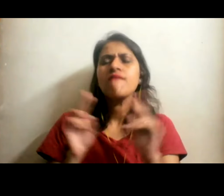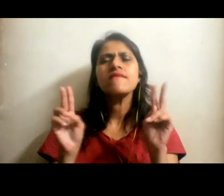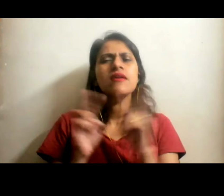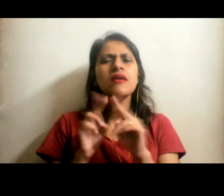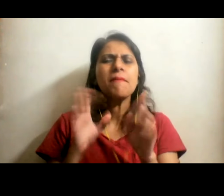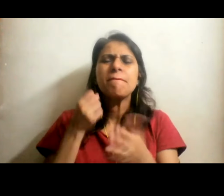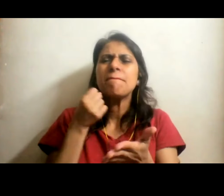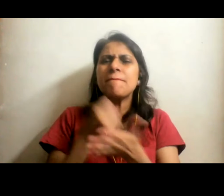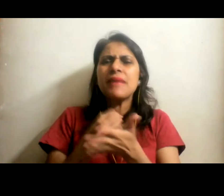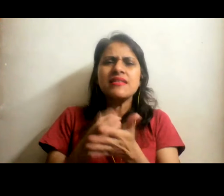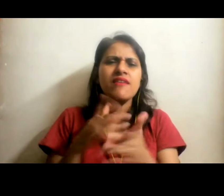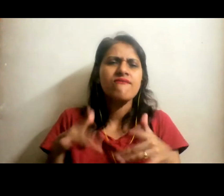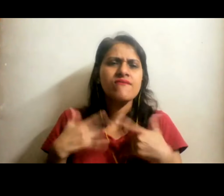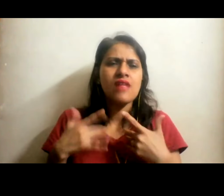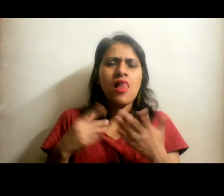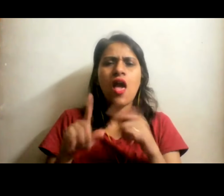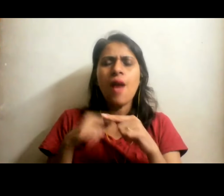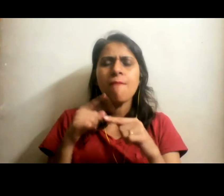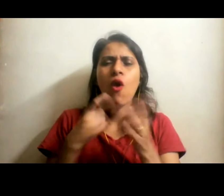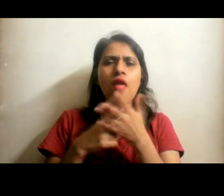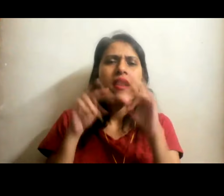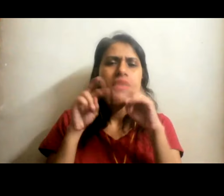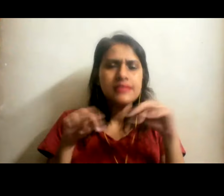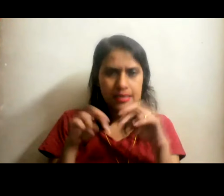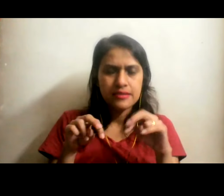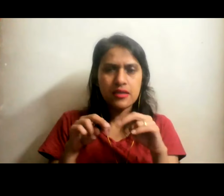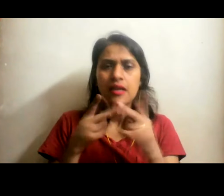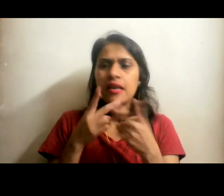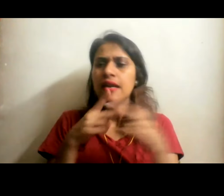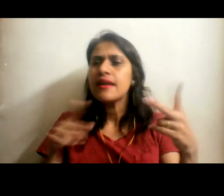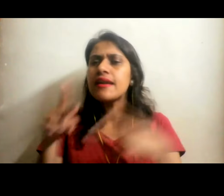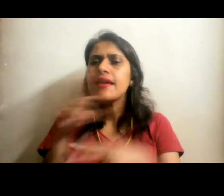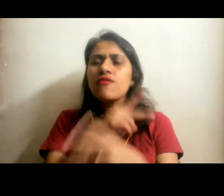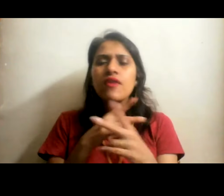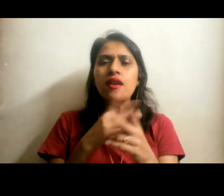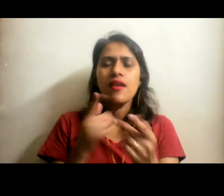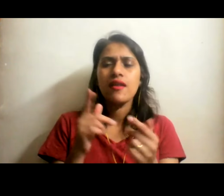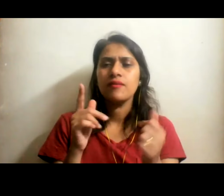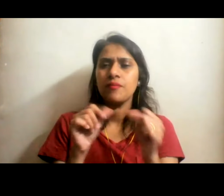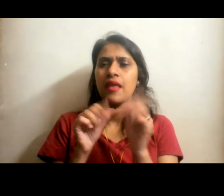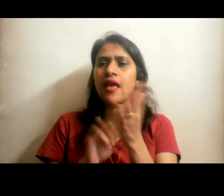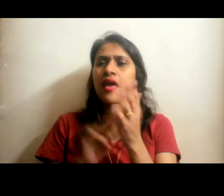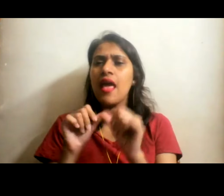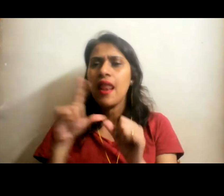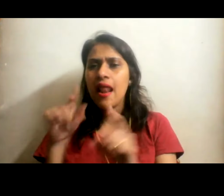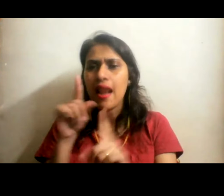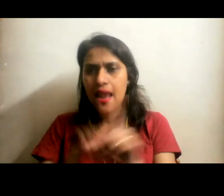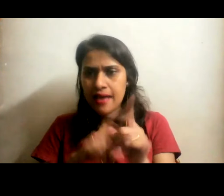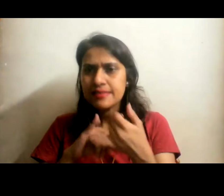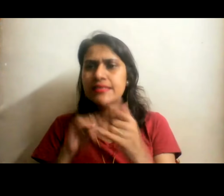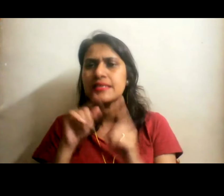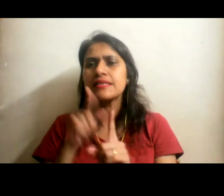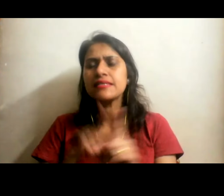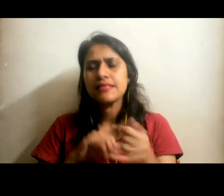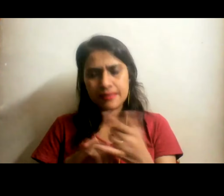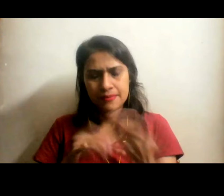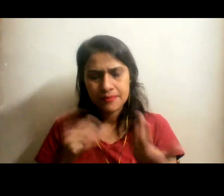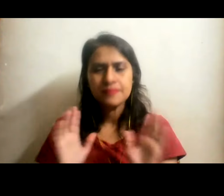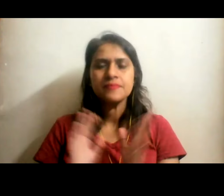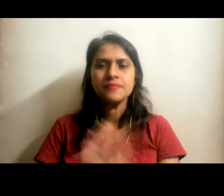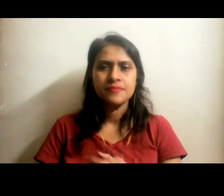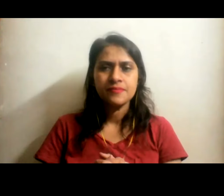the steps of research, and what are the different kinds of analysis and how do you disseminate or write research. Before